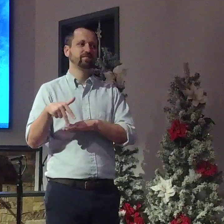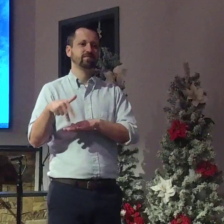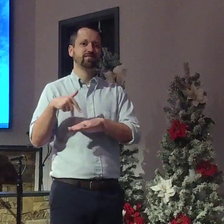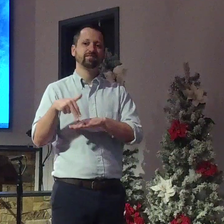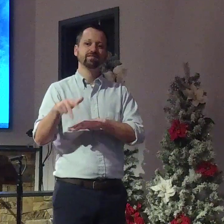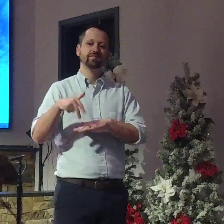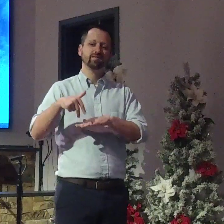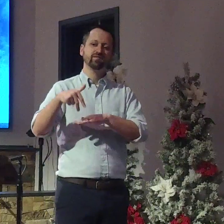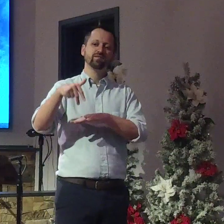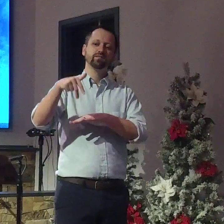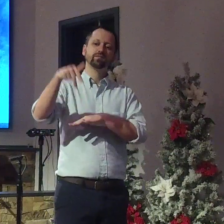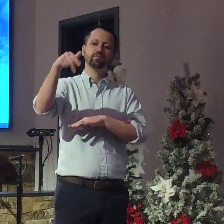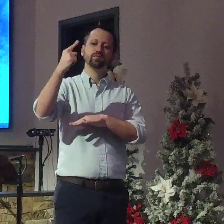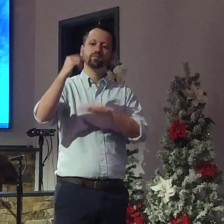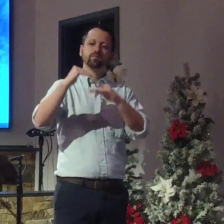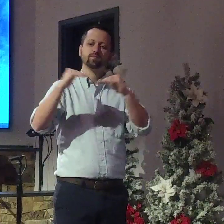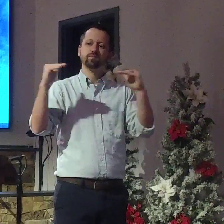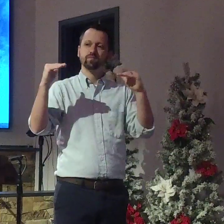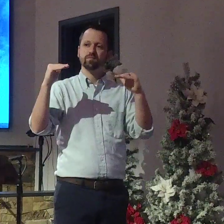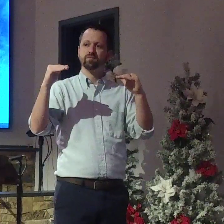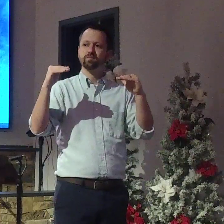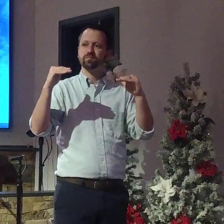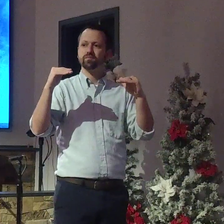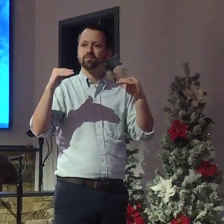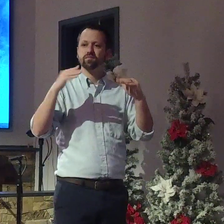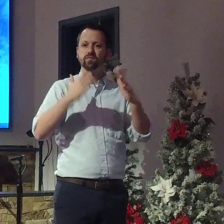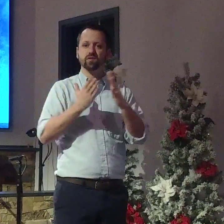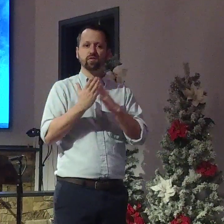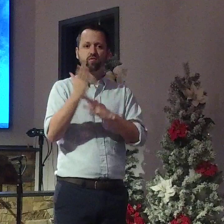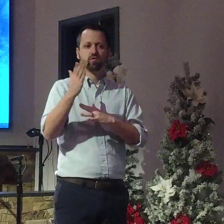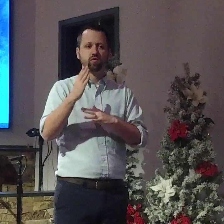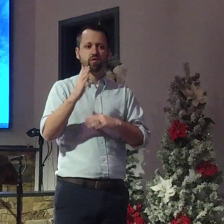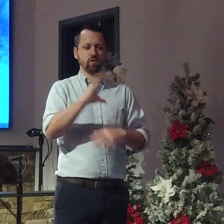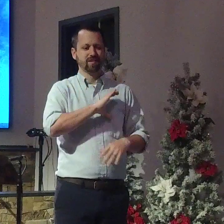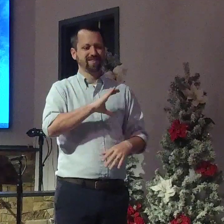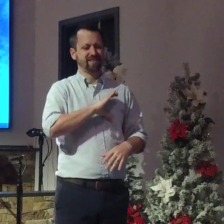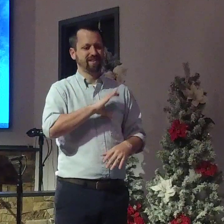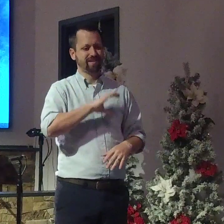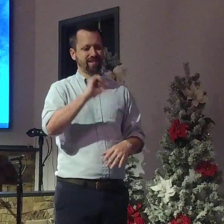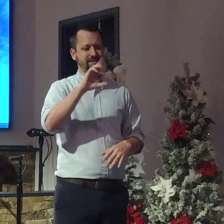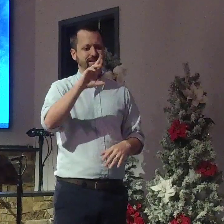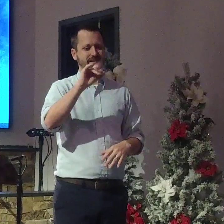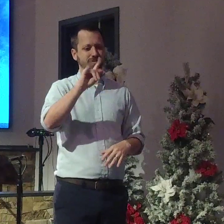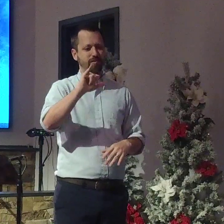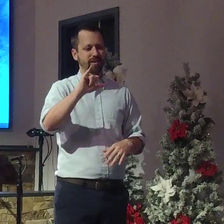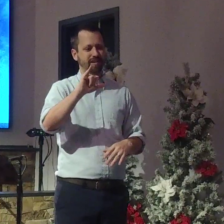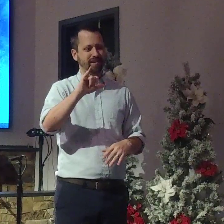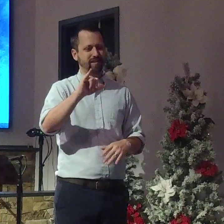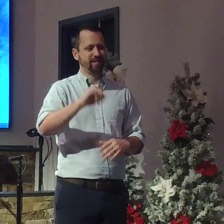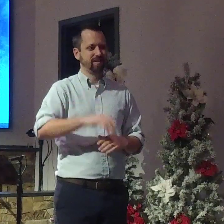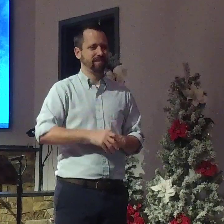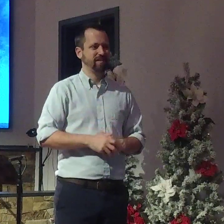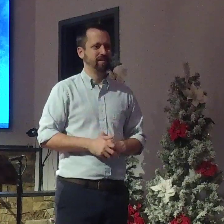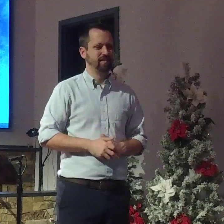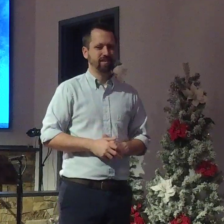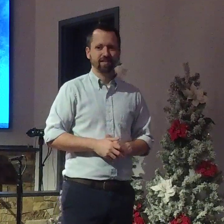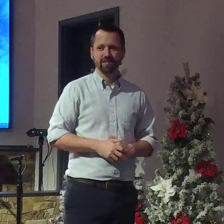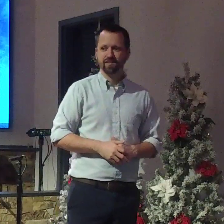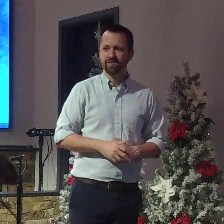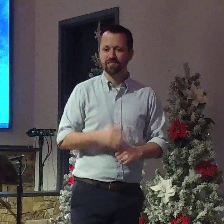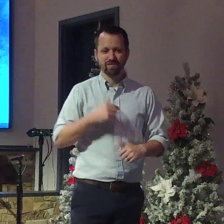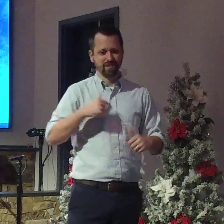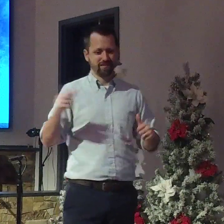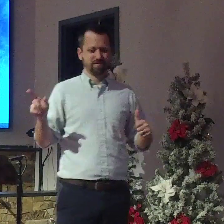a word maybe we don't use too often anymore, the word redemption or redeem, but essentially it has the idea of paying a ransom